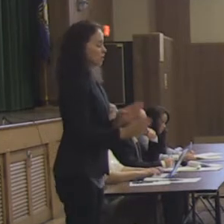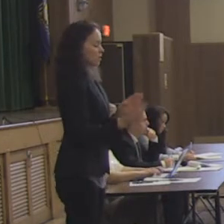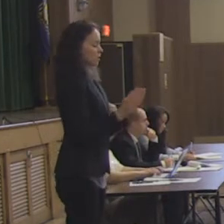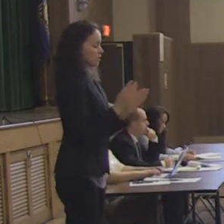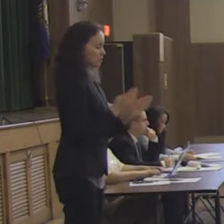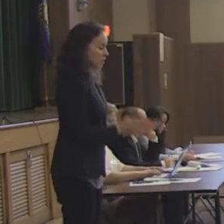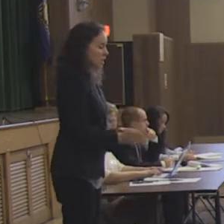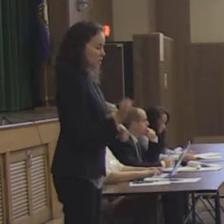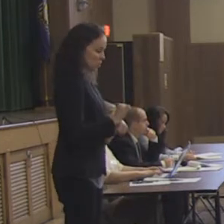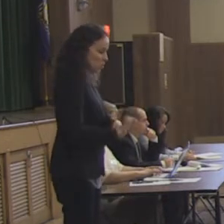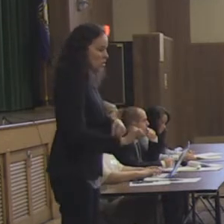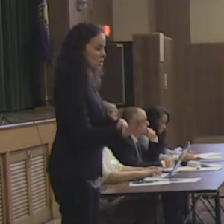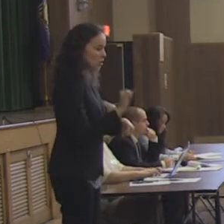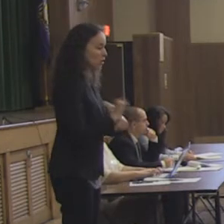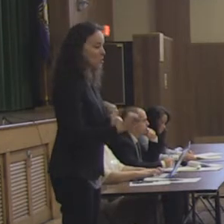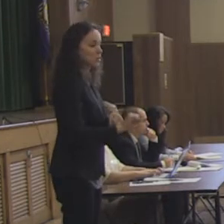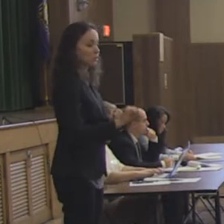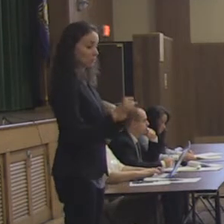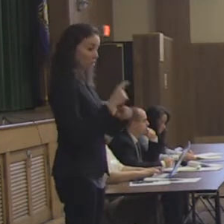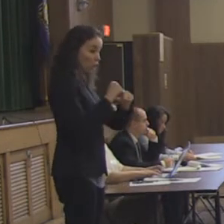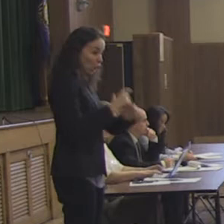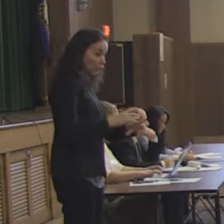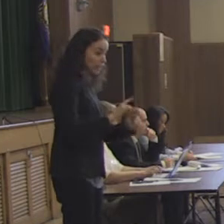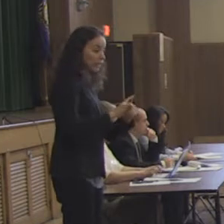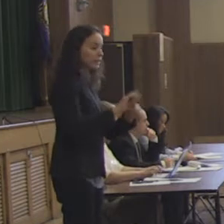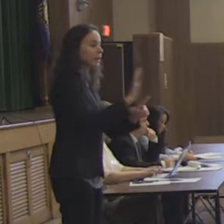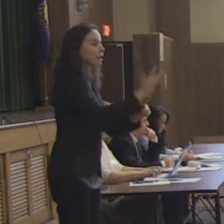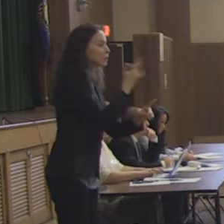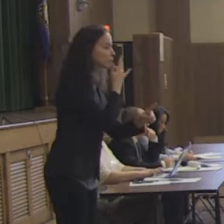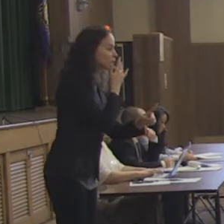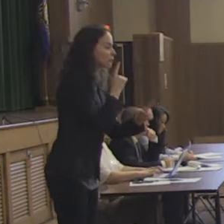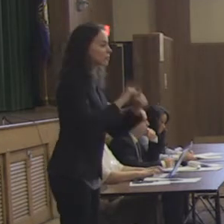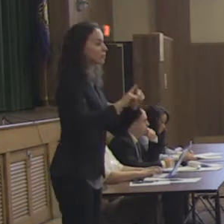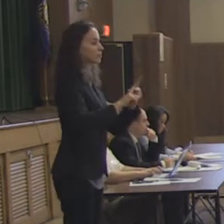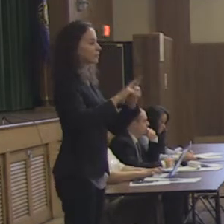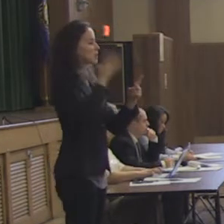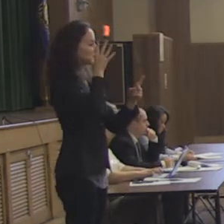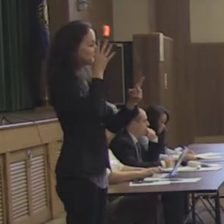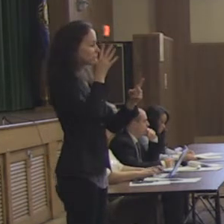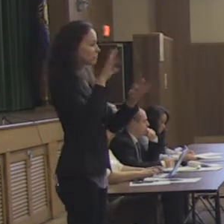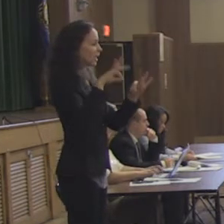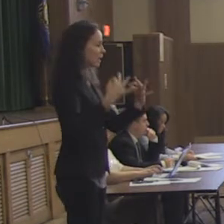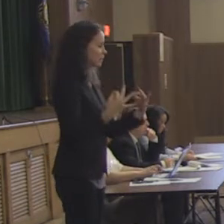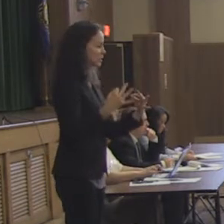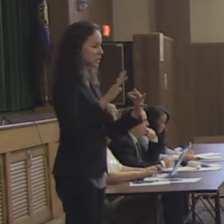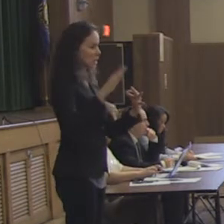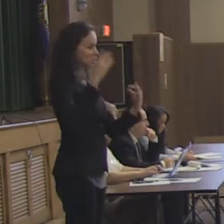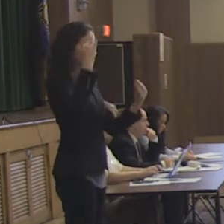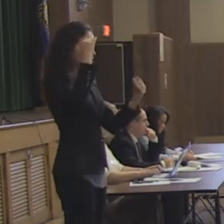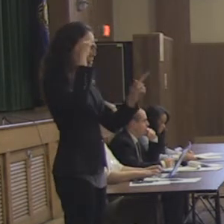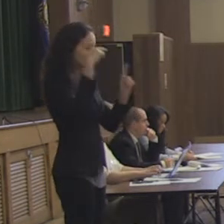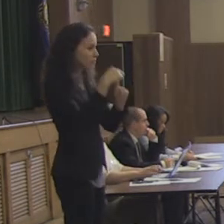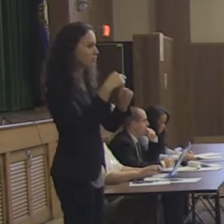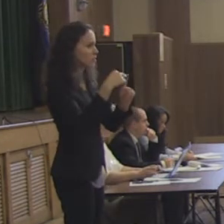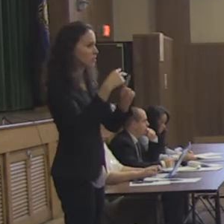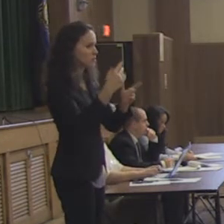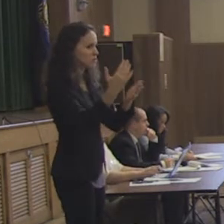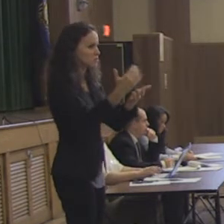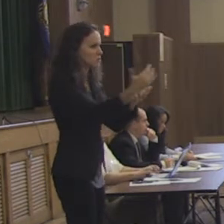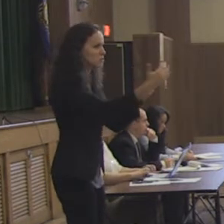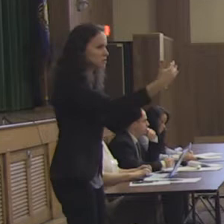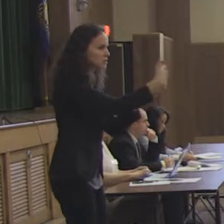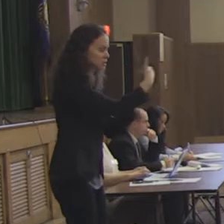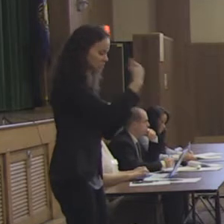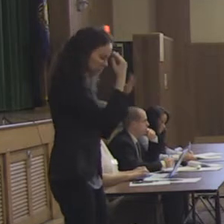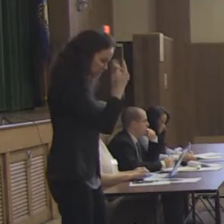preferences of guardians, of families, of residents were taken into consideration and respected during the process. And that's